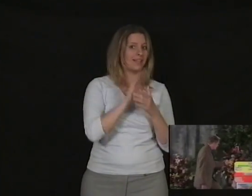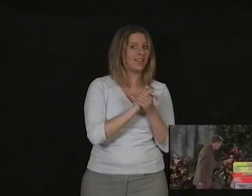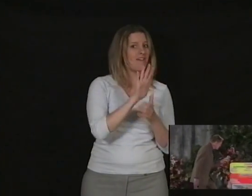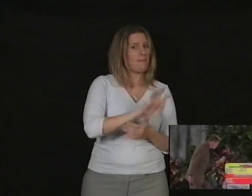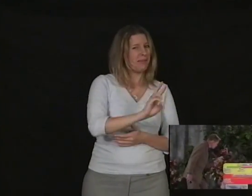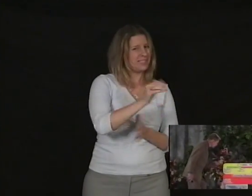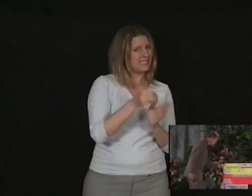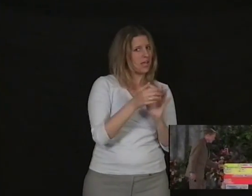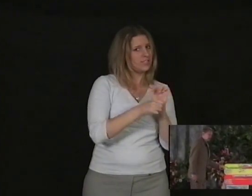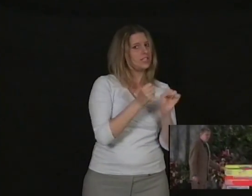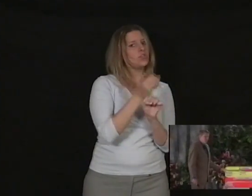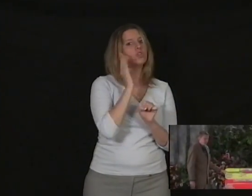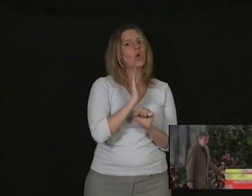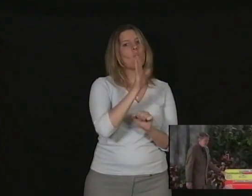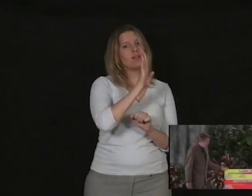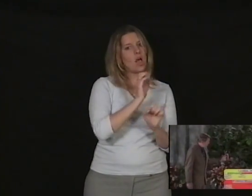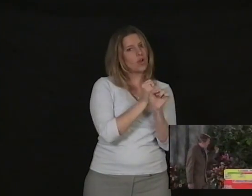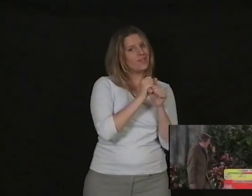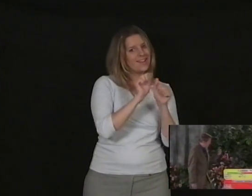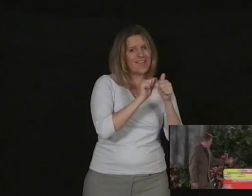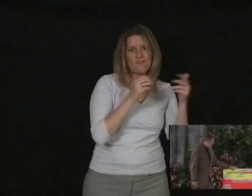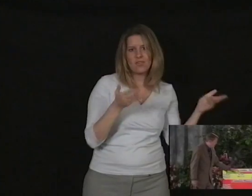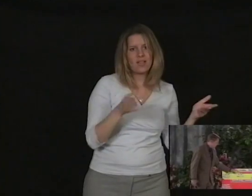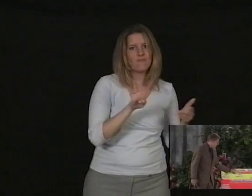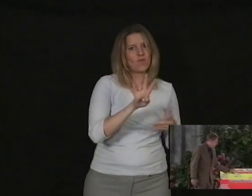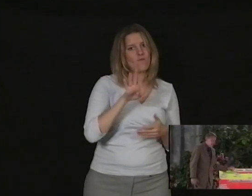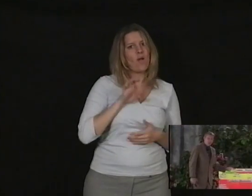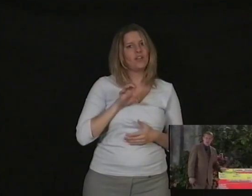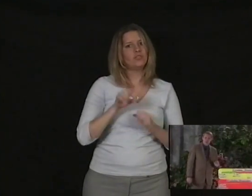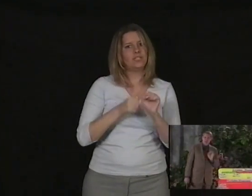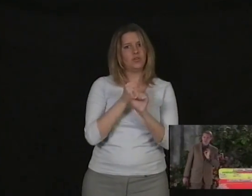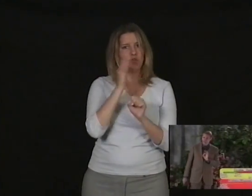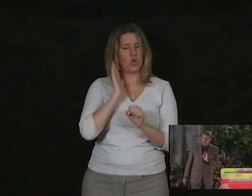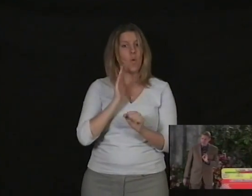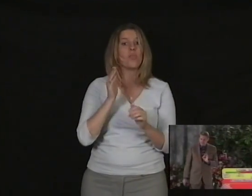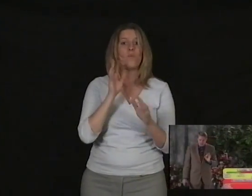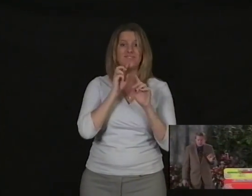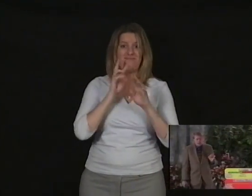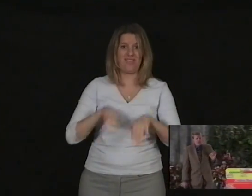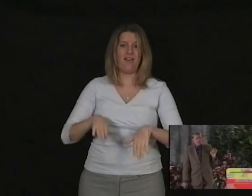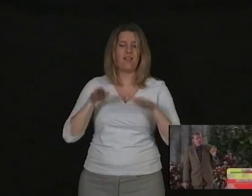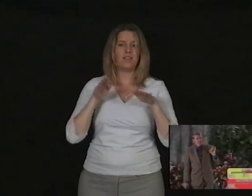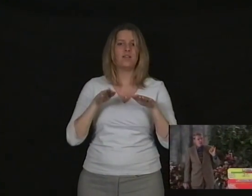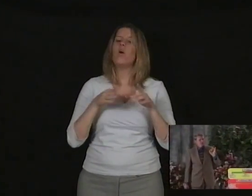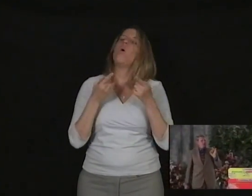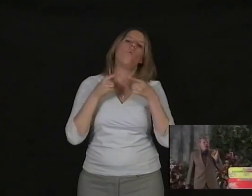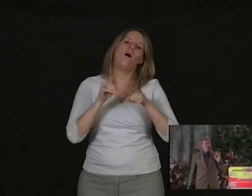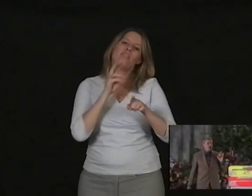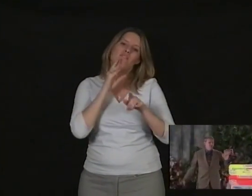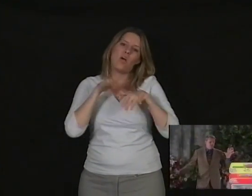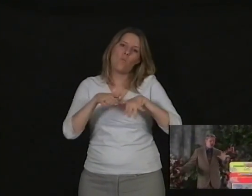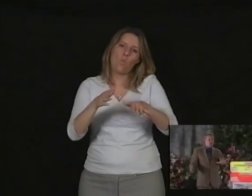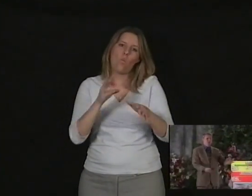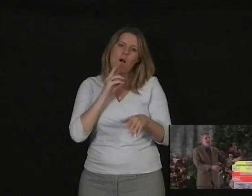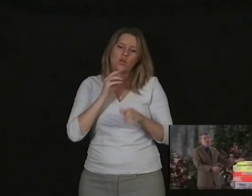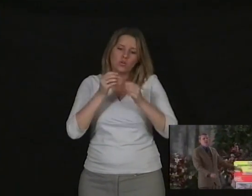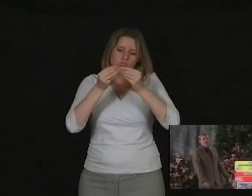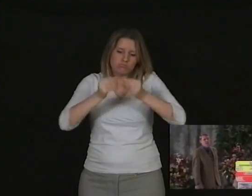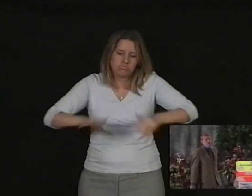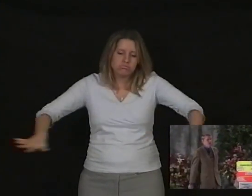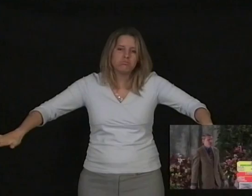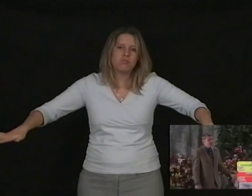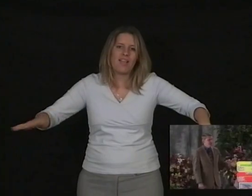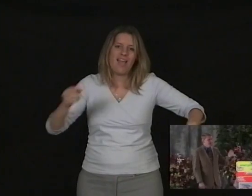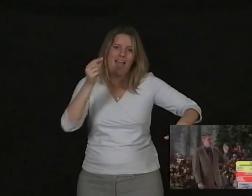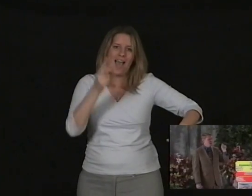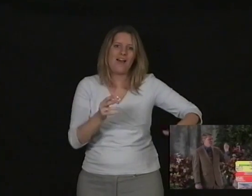about 6,000 years ago, God created everything. 4,400 years ago, there was a flood. As the flood water was running off, about half of